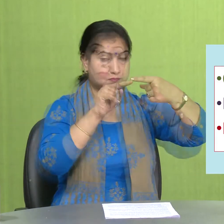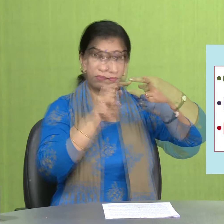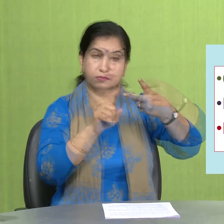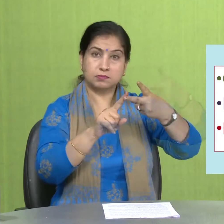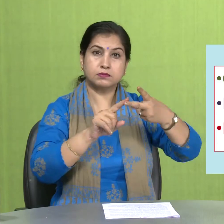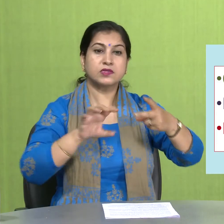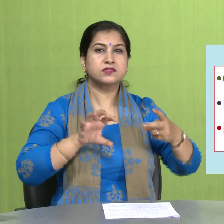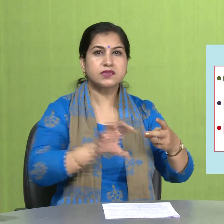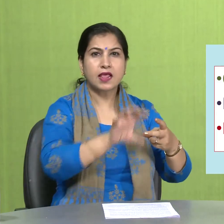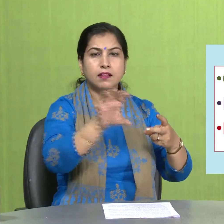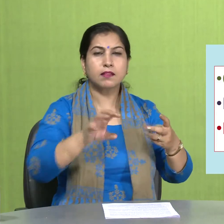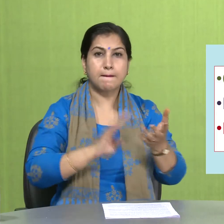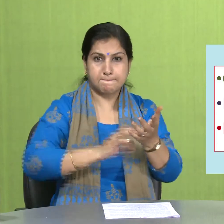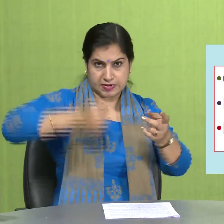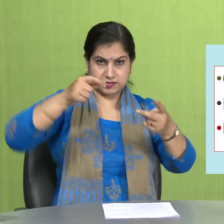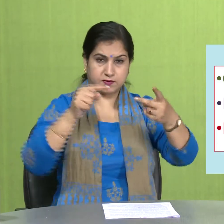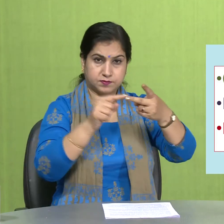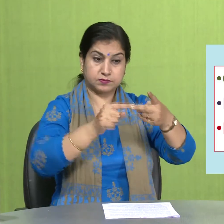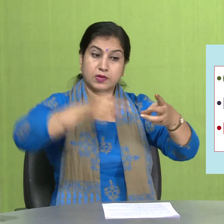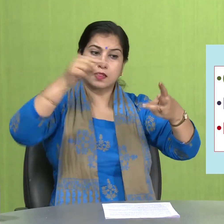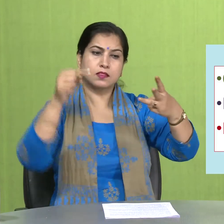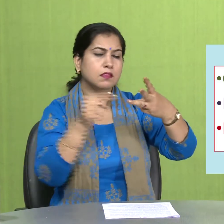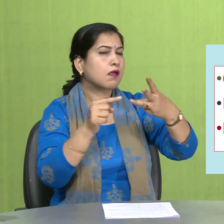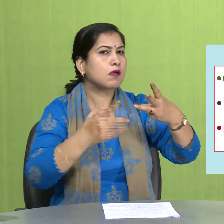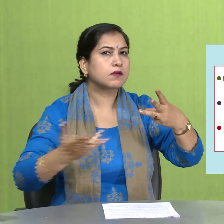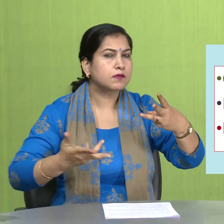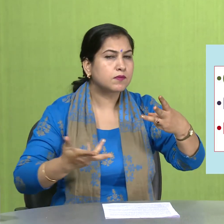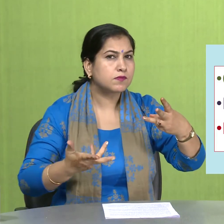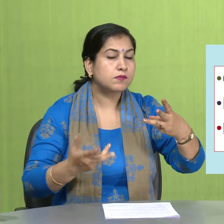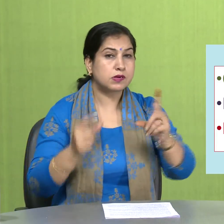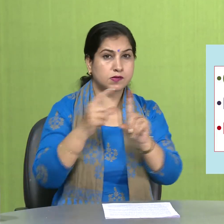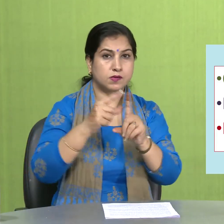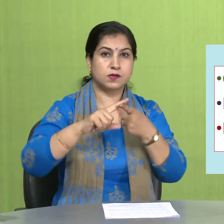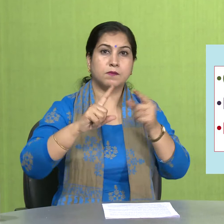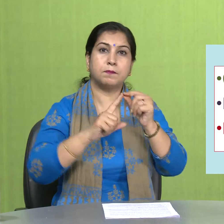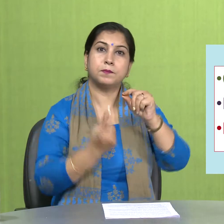The second is Minister of State. And the third is Deputy Minister.